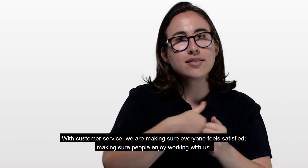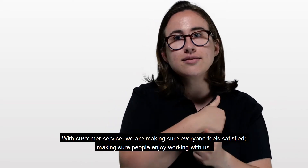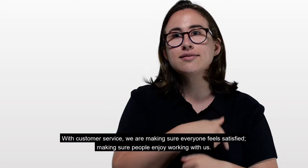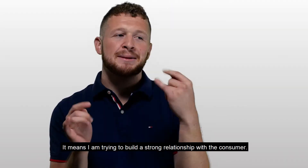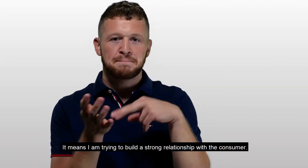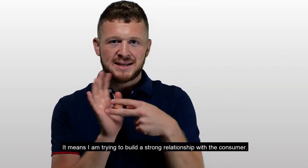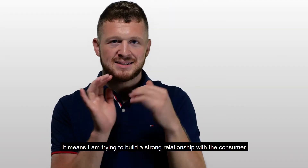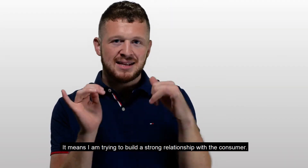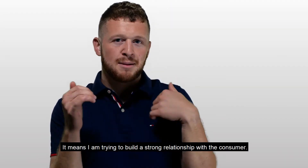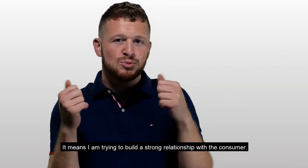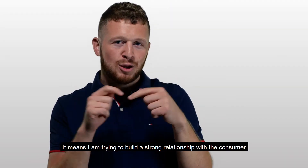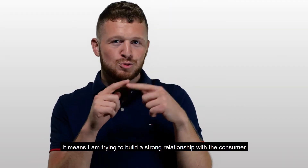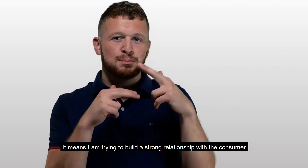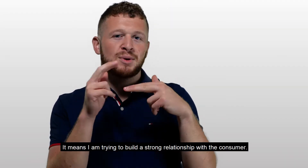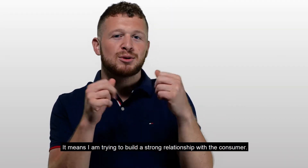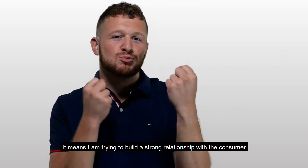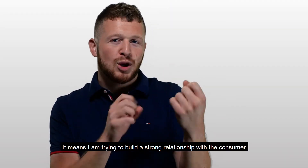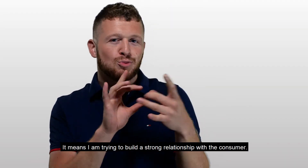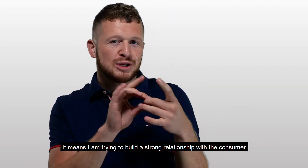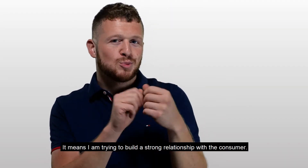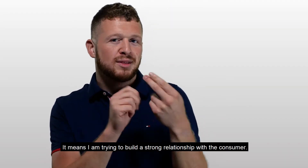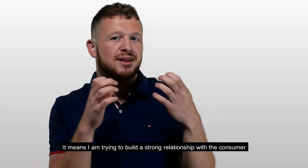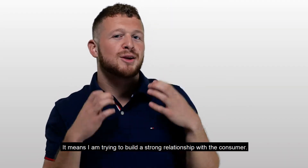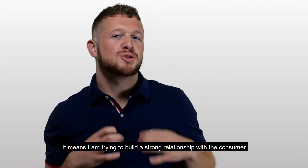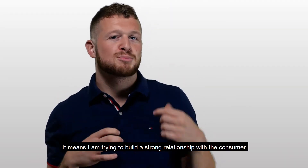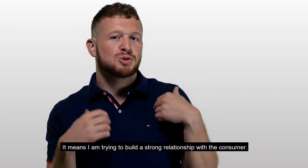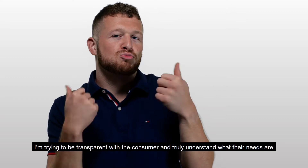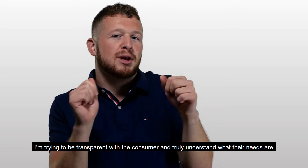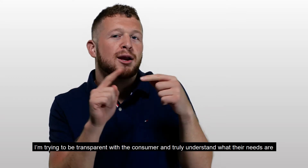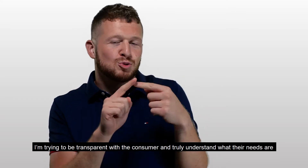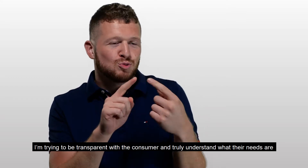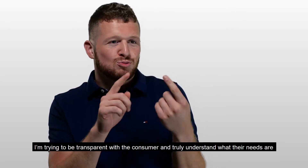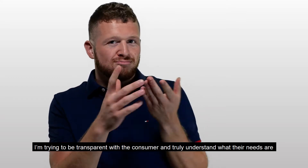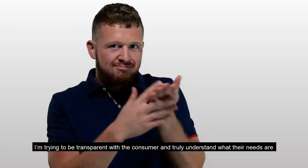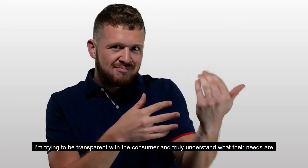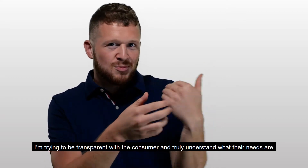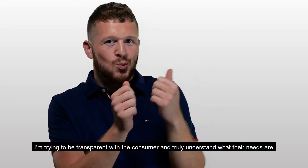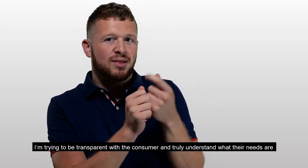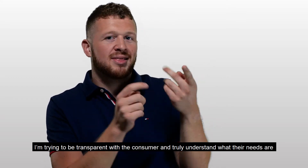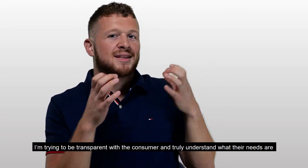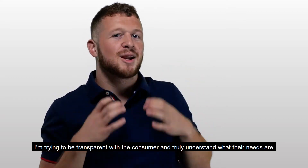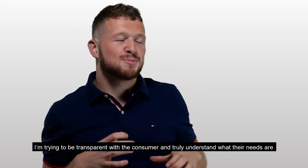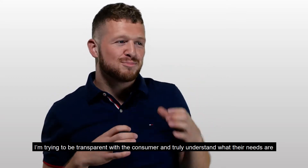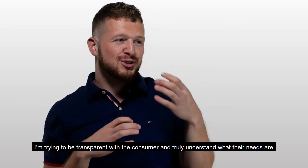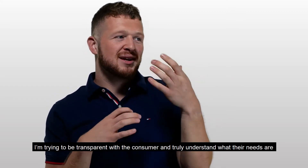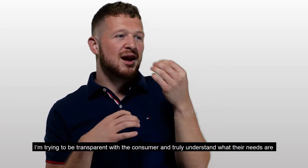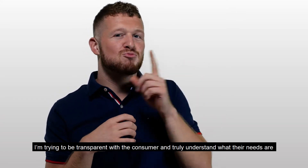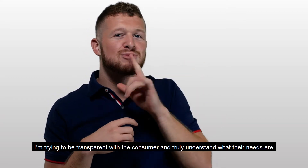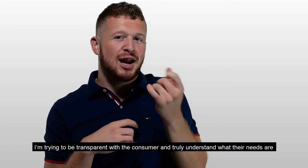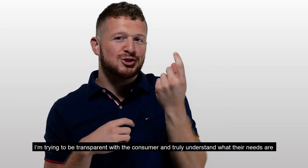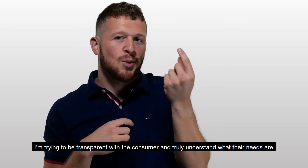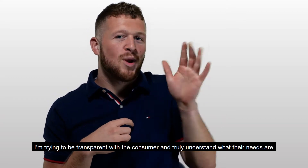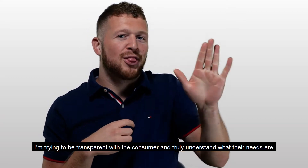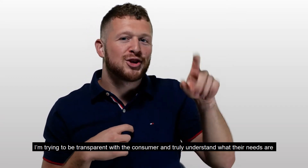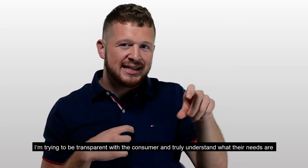us. It means I'm trying to build a strong relationship with the consumer. I'm trying to be transparent with the consumer and truly understand what their needs